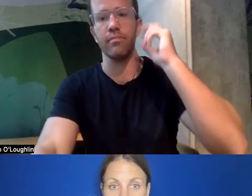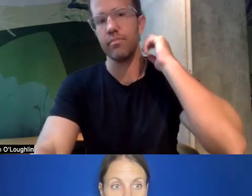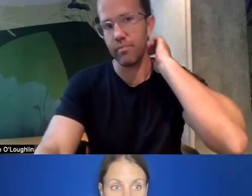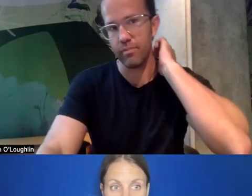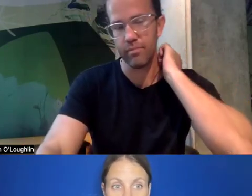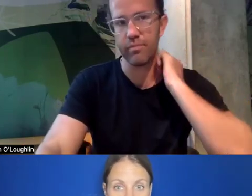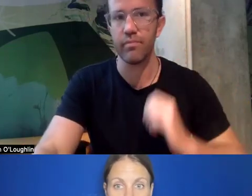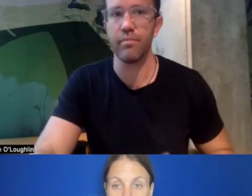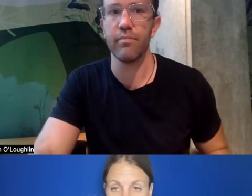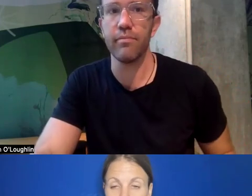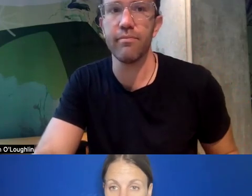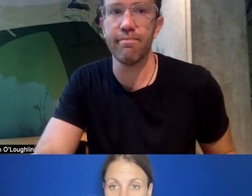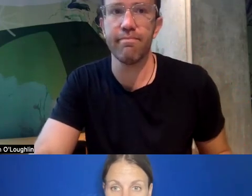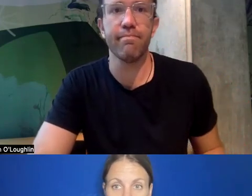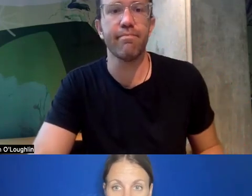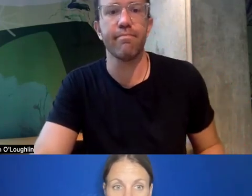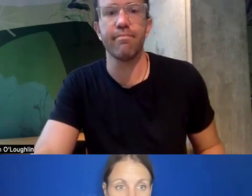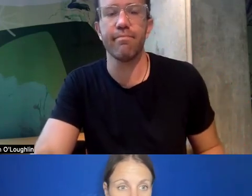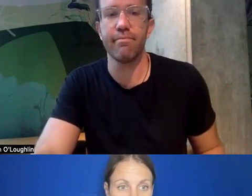That's under modules here.